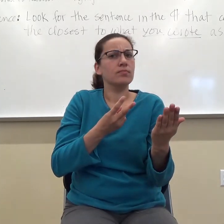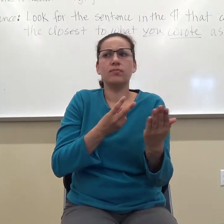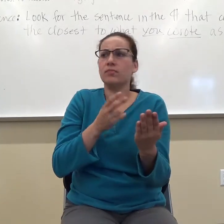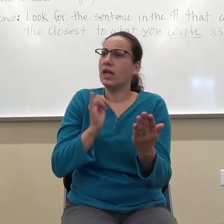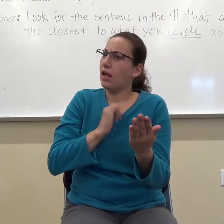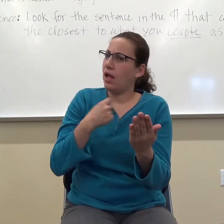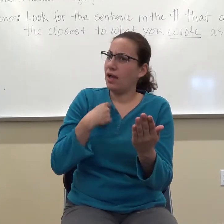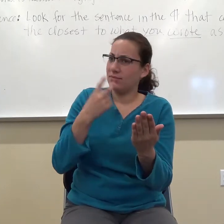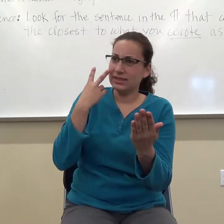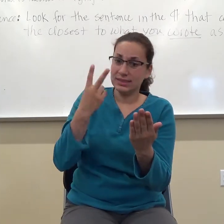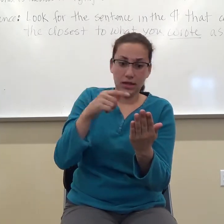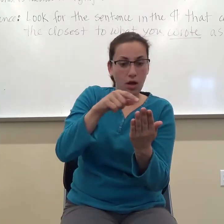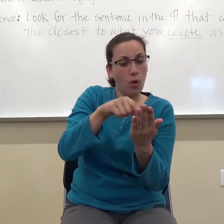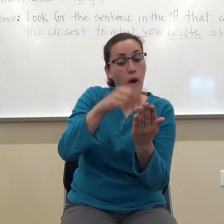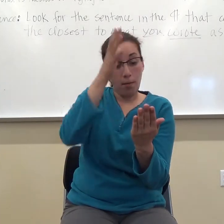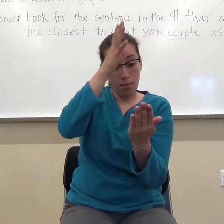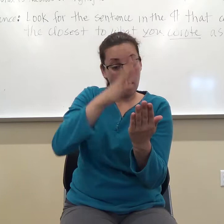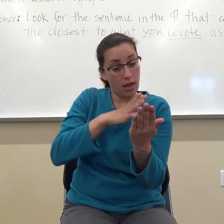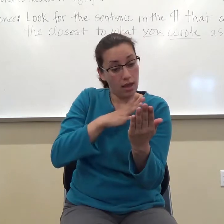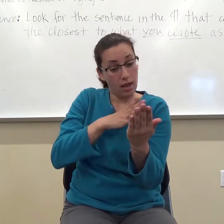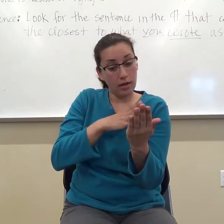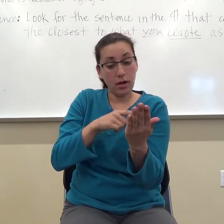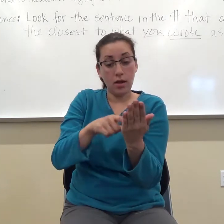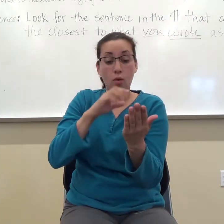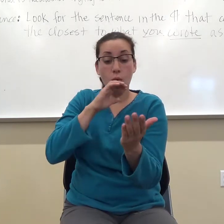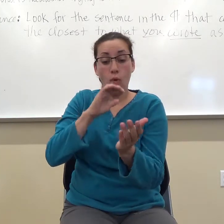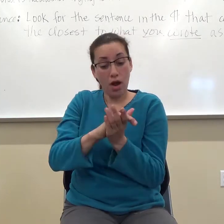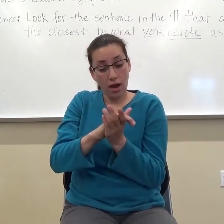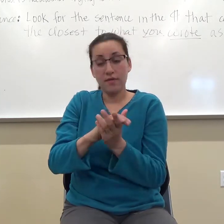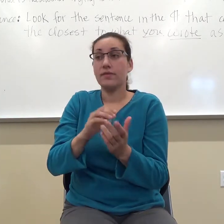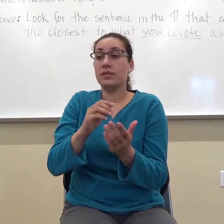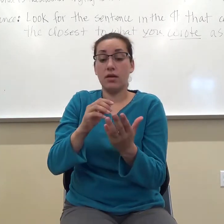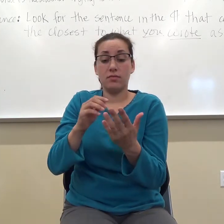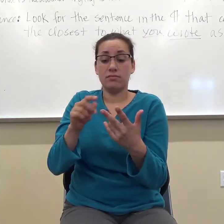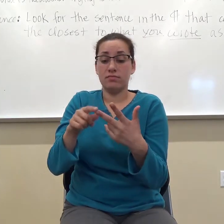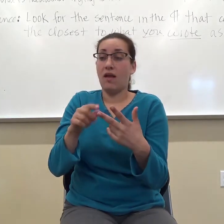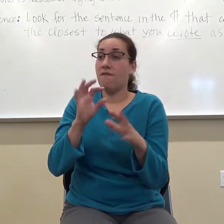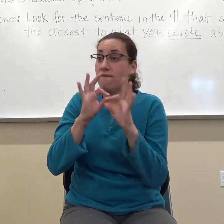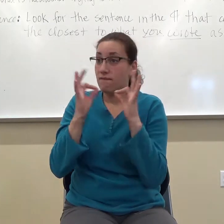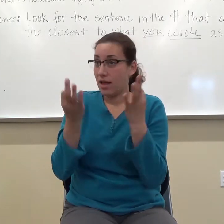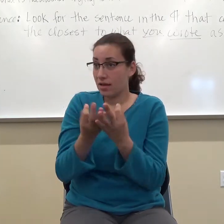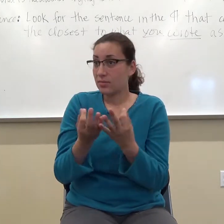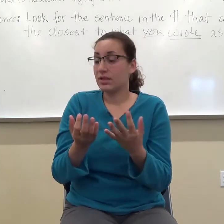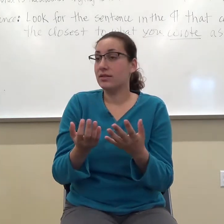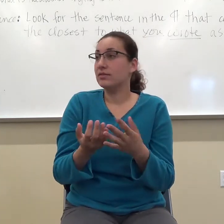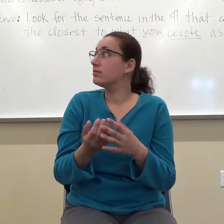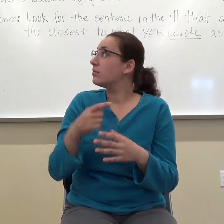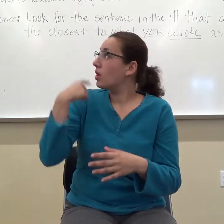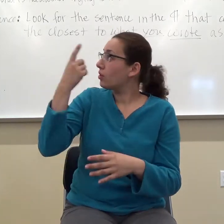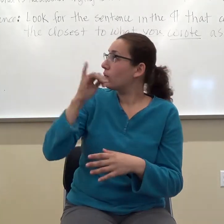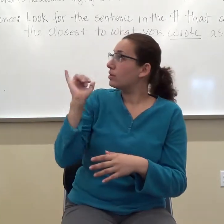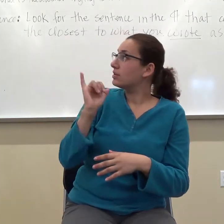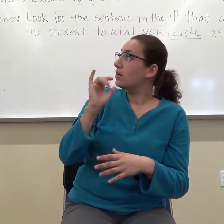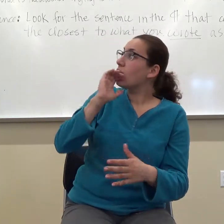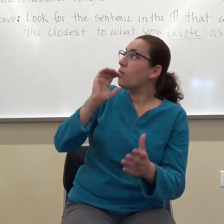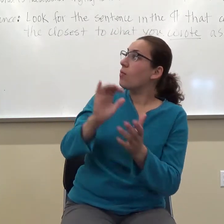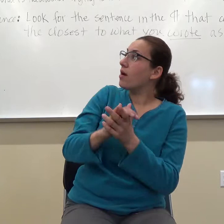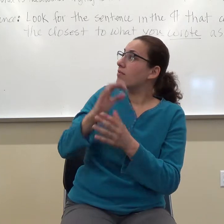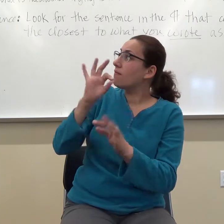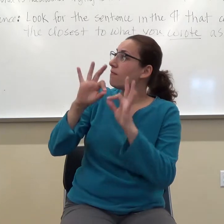seeing men, wives, families, but it looks like the wives and families aren't up here. Oh,